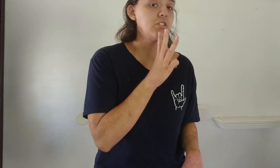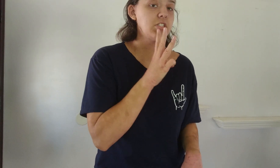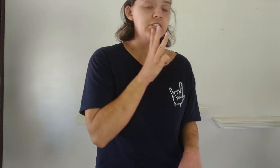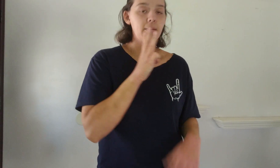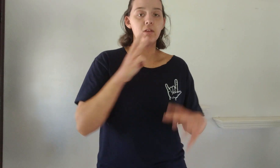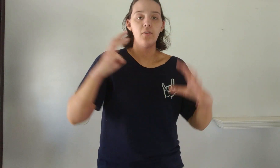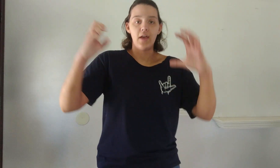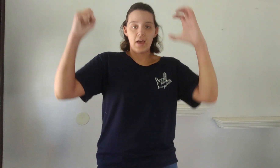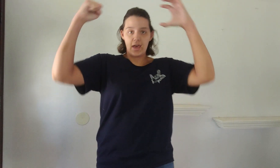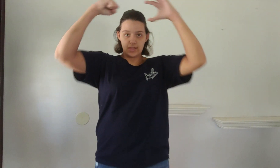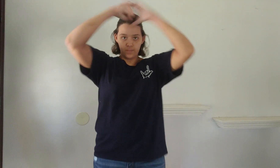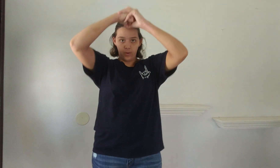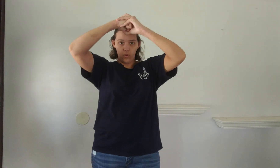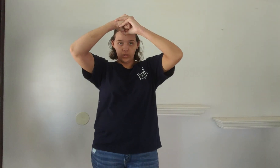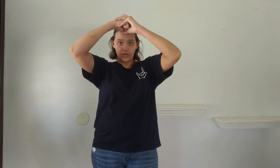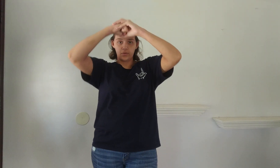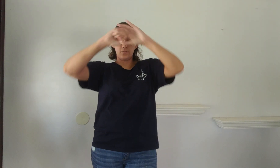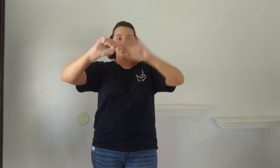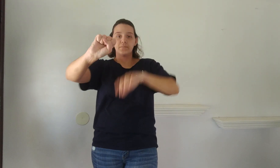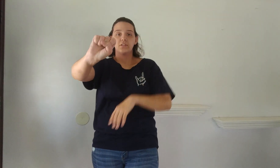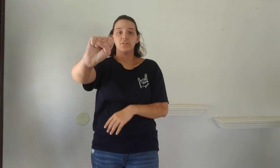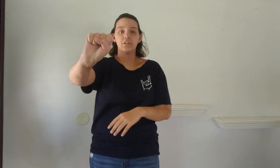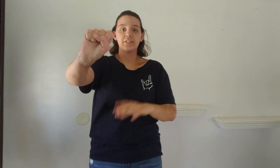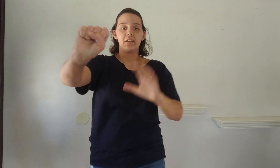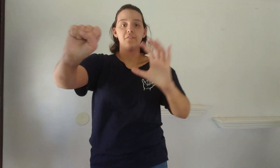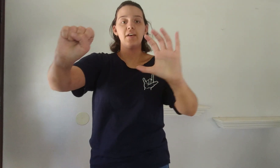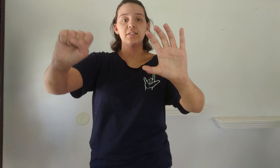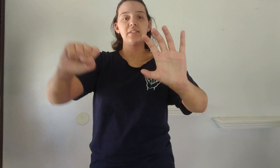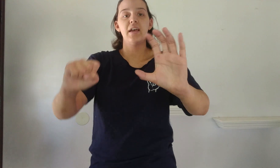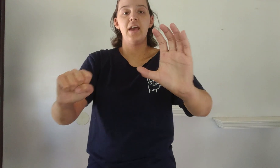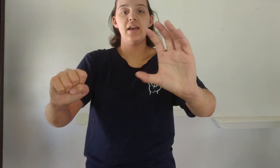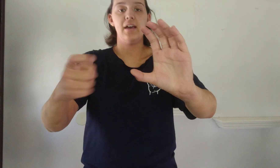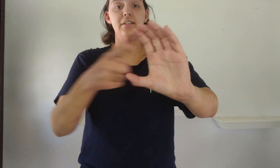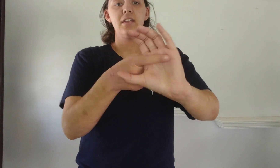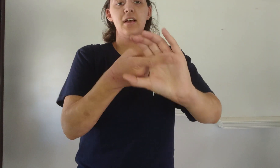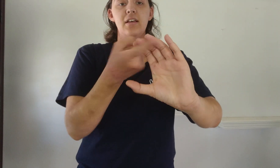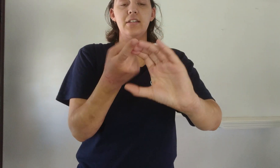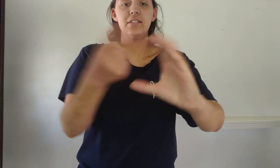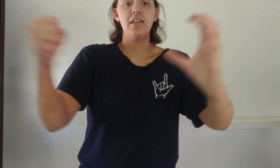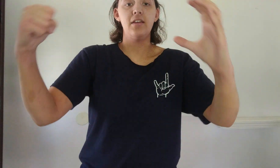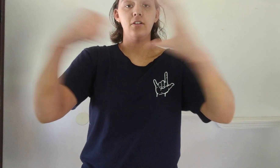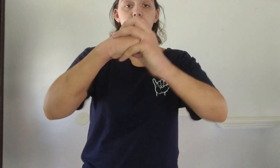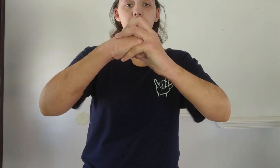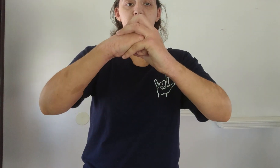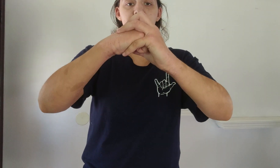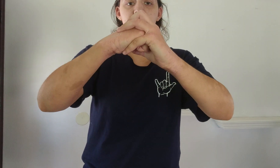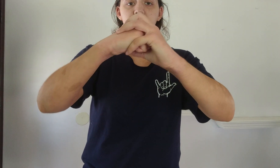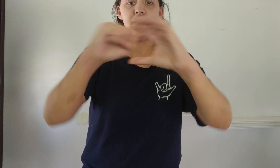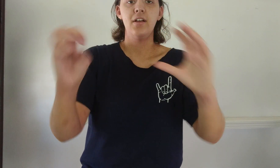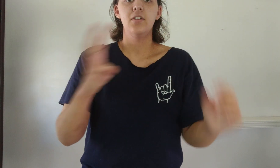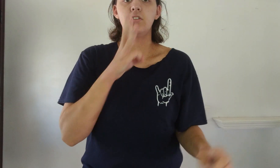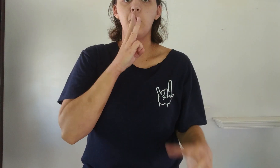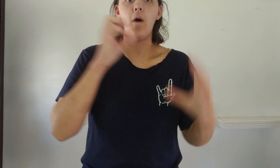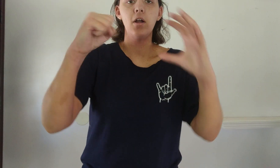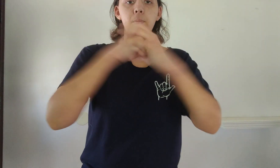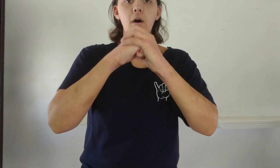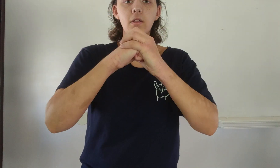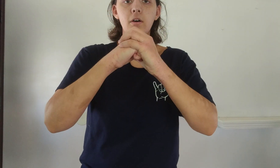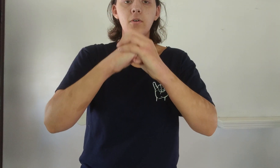a W, and then polo. So you're going to take a fist and a C and you're going to bring it together. So water polo,